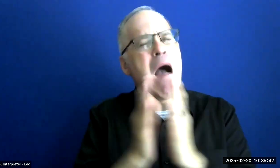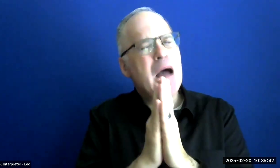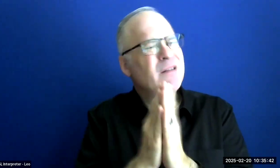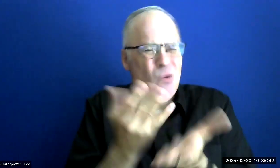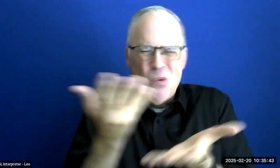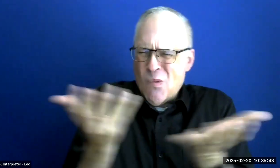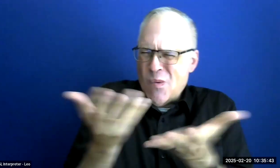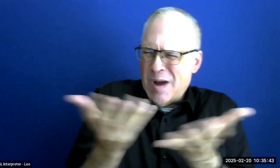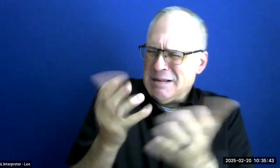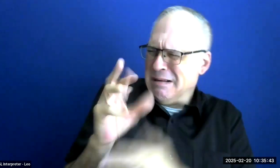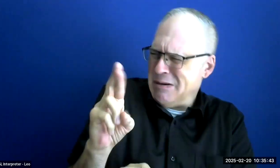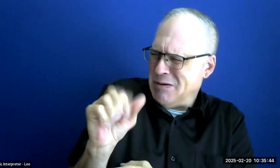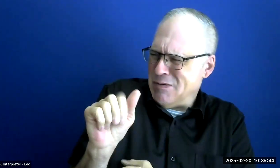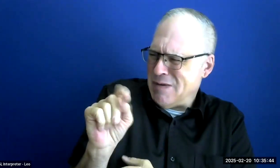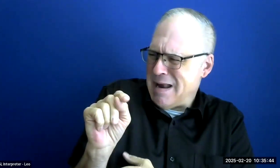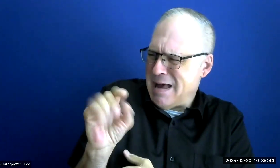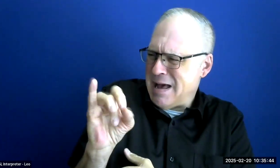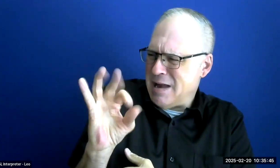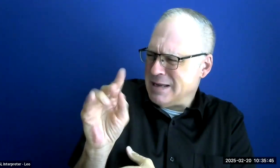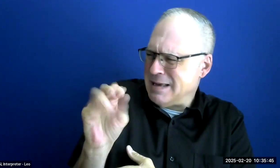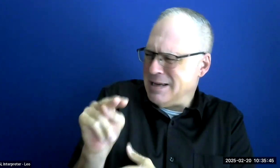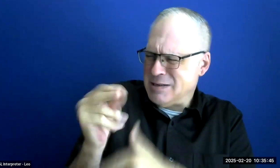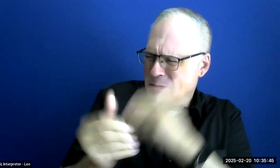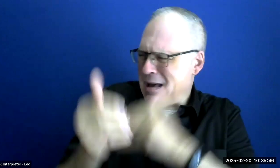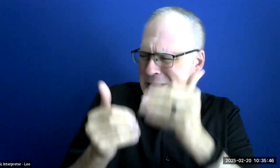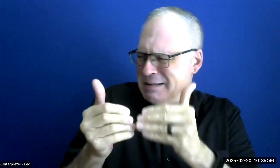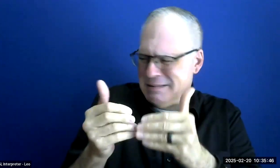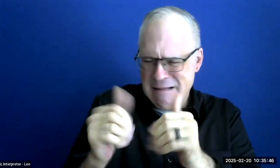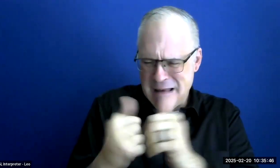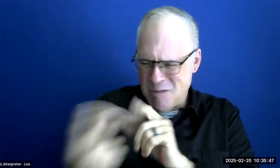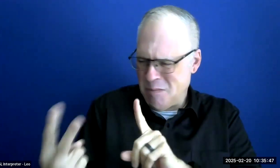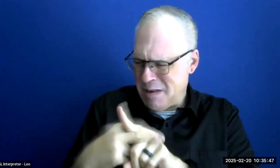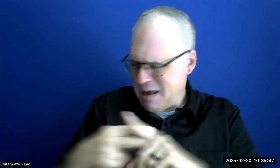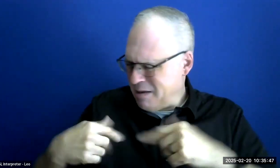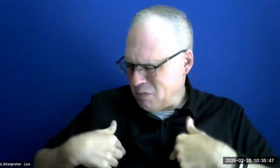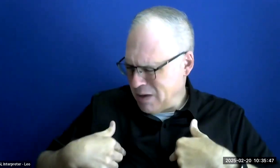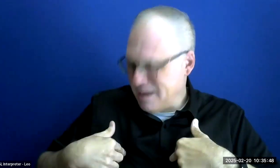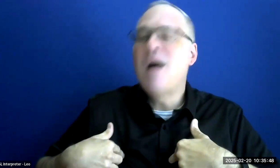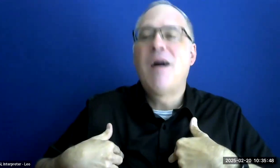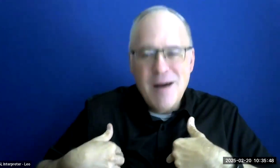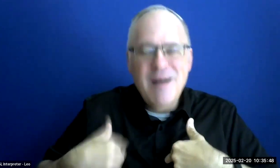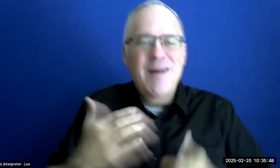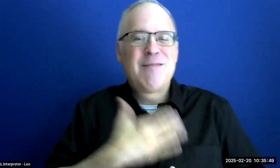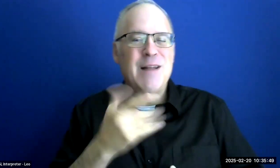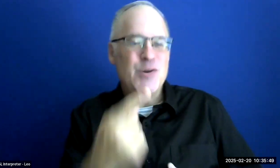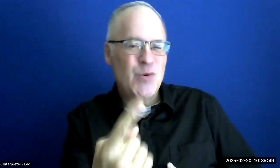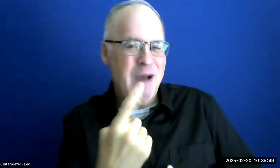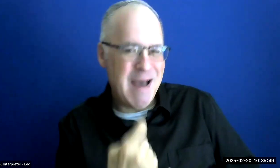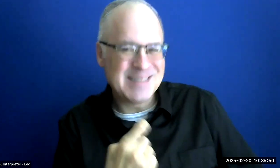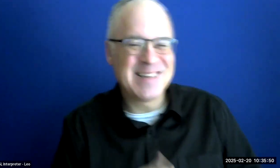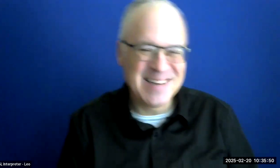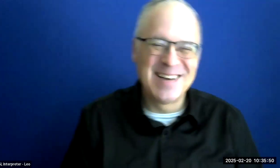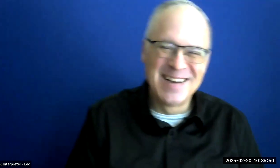and what does it have to do with me? I'm glad you asked. So in our 2020-2024 Book of